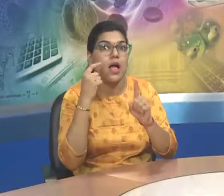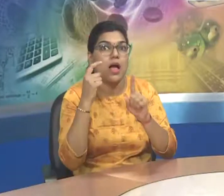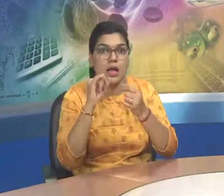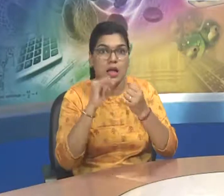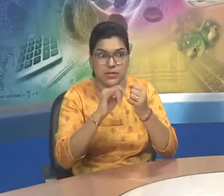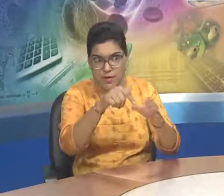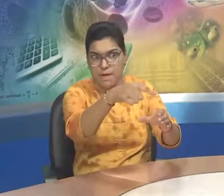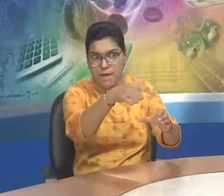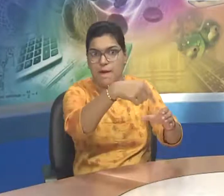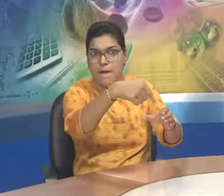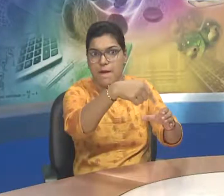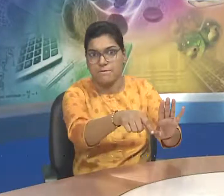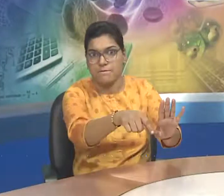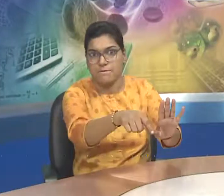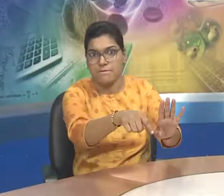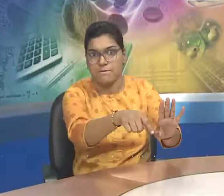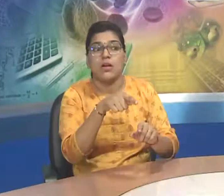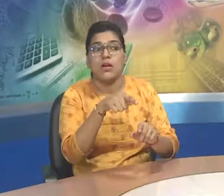on society